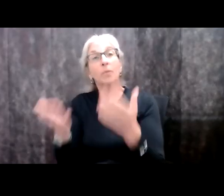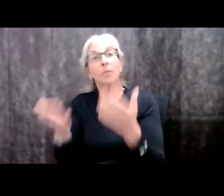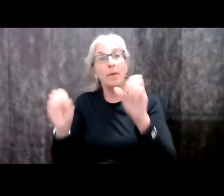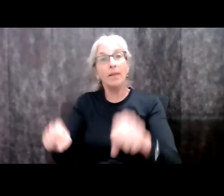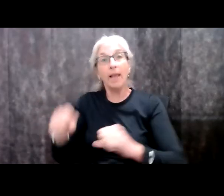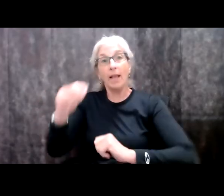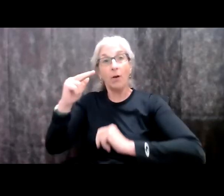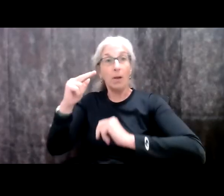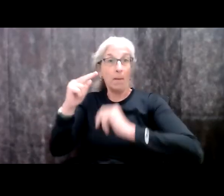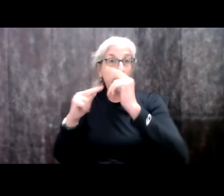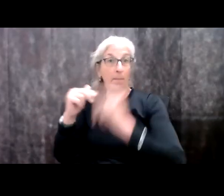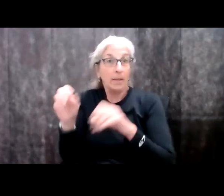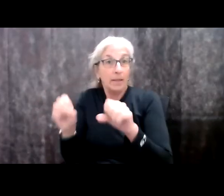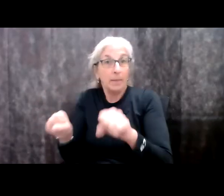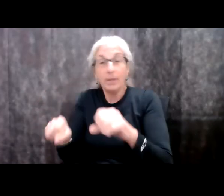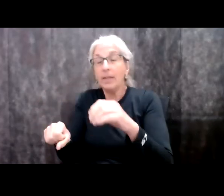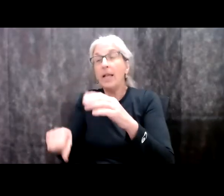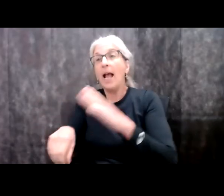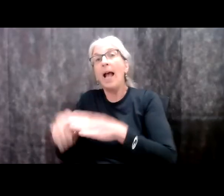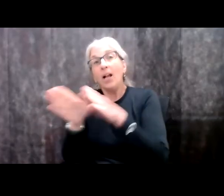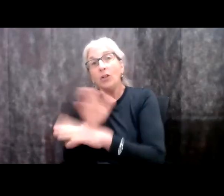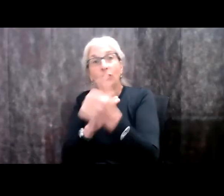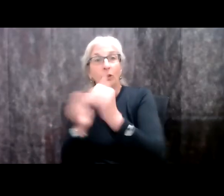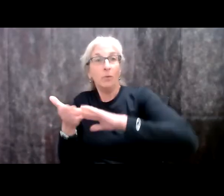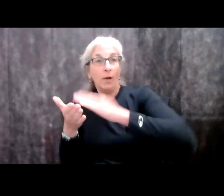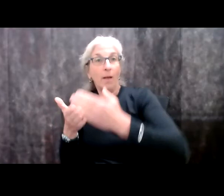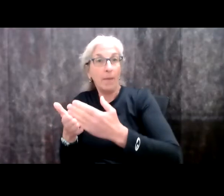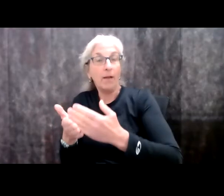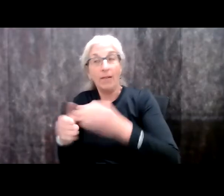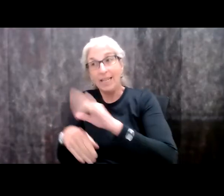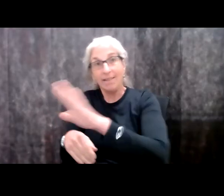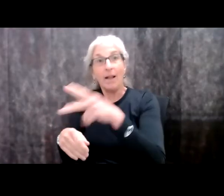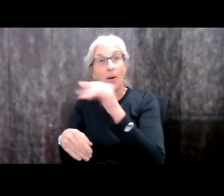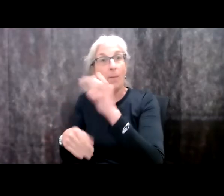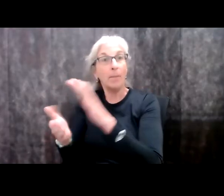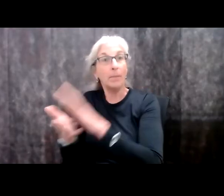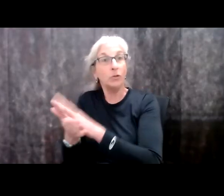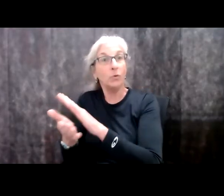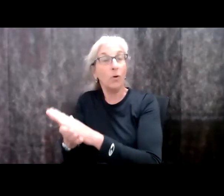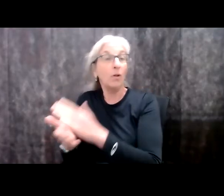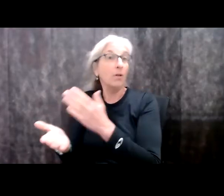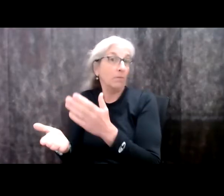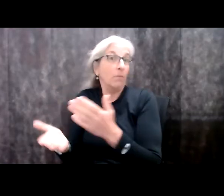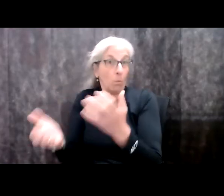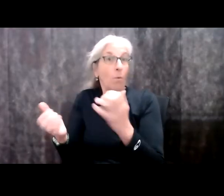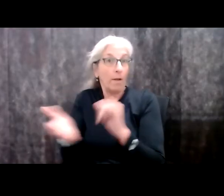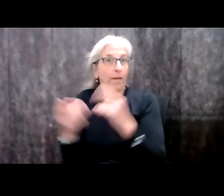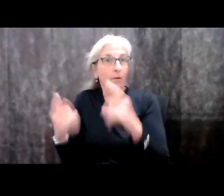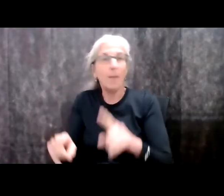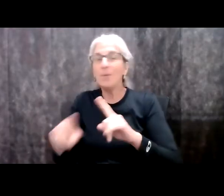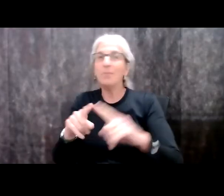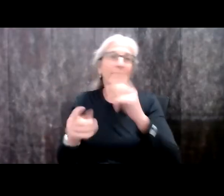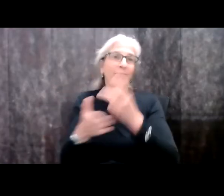a lower dollar amount at their public school, we would love to see that be done. And it didn't happen this year, but we would love your thoughts on where we go